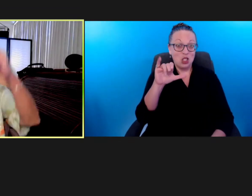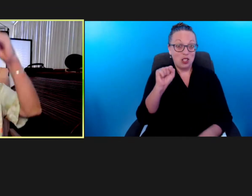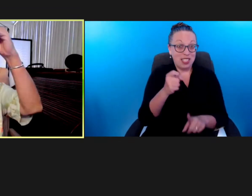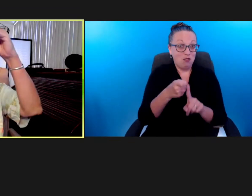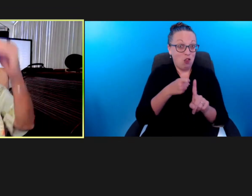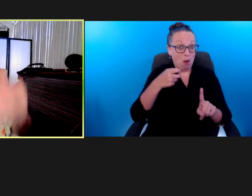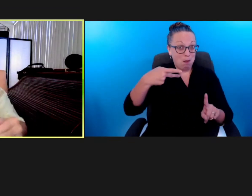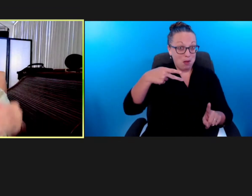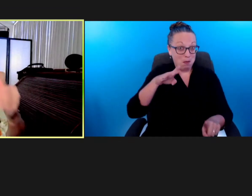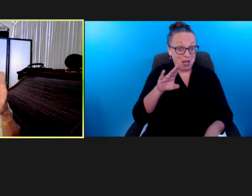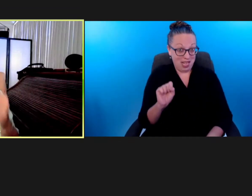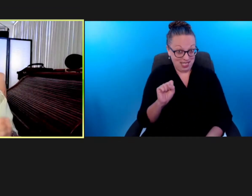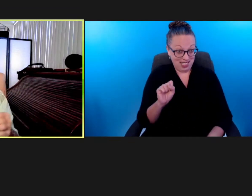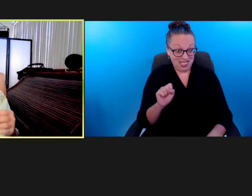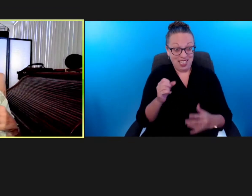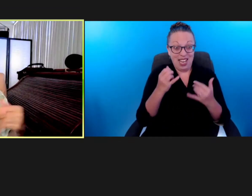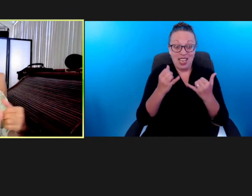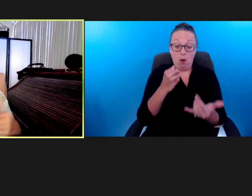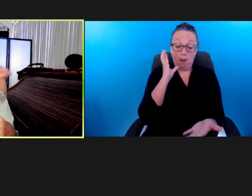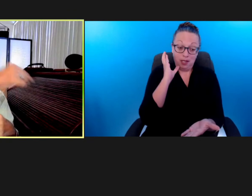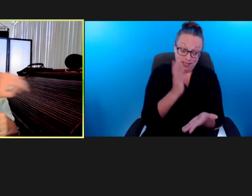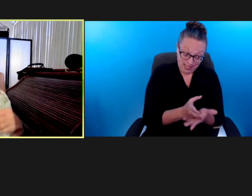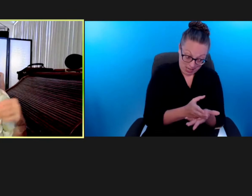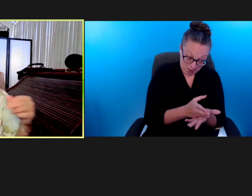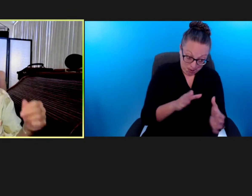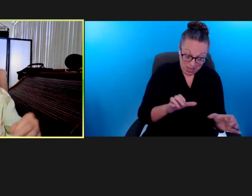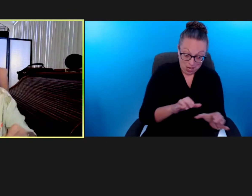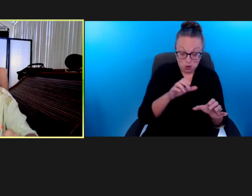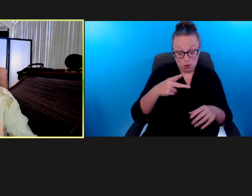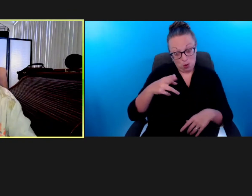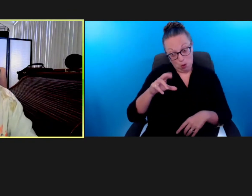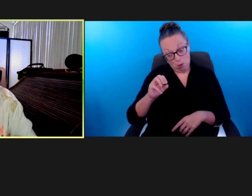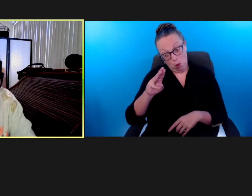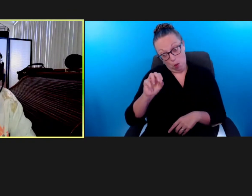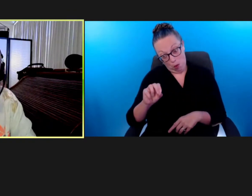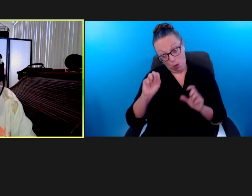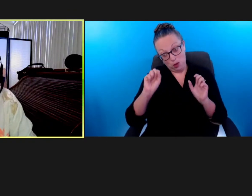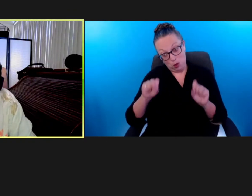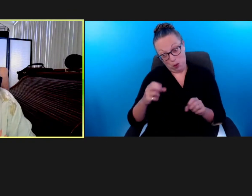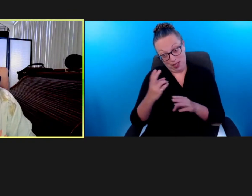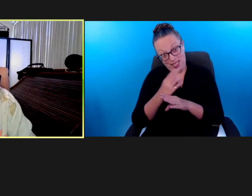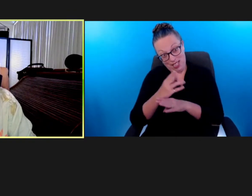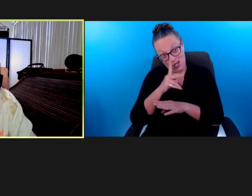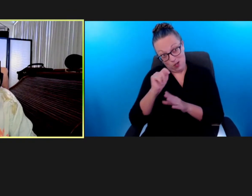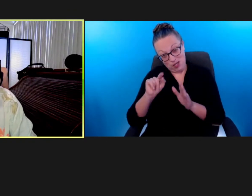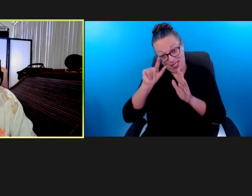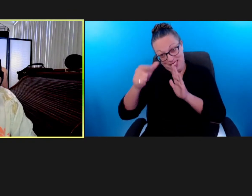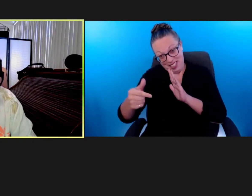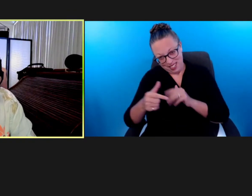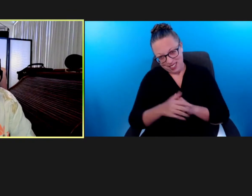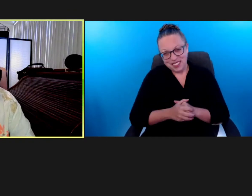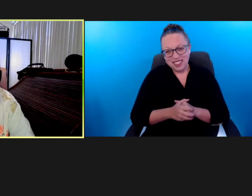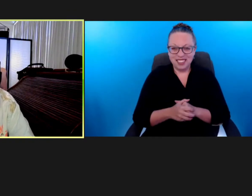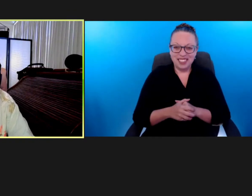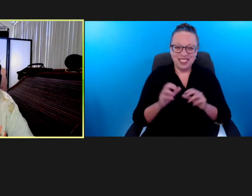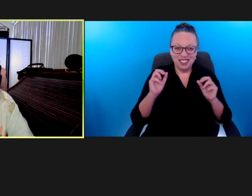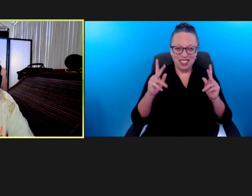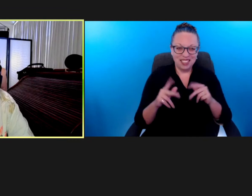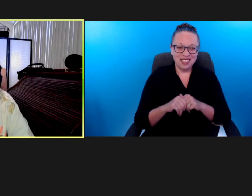stop and do the promo so we can clip it and use it on the website for the next show. Here we